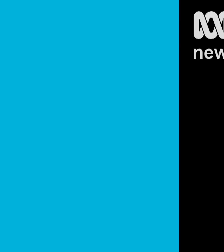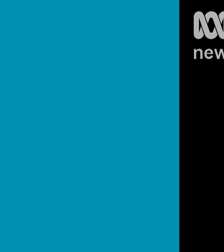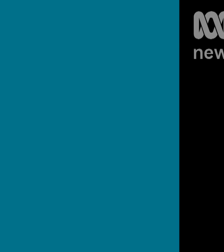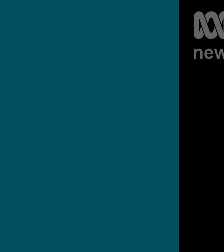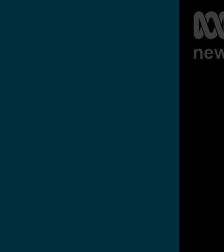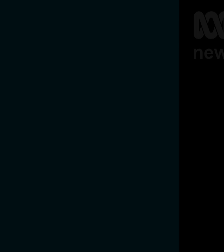the community and when you can yeah you